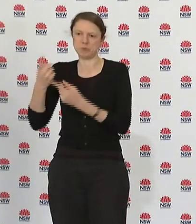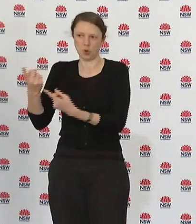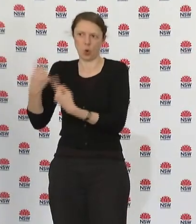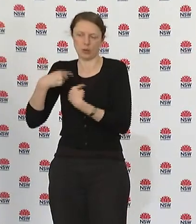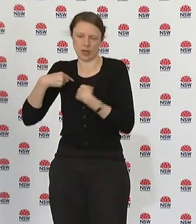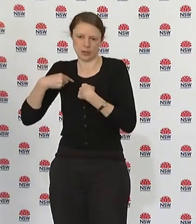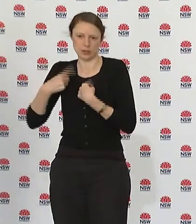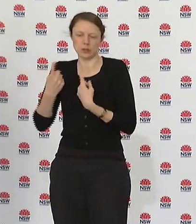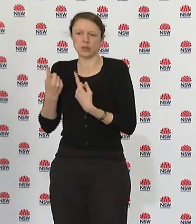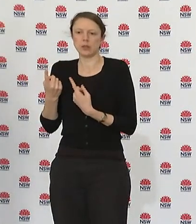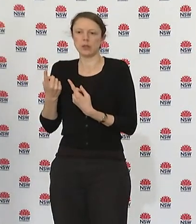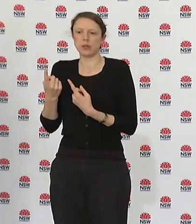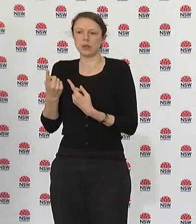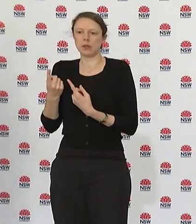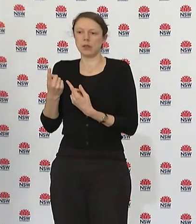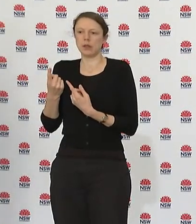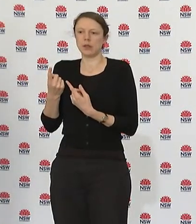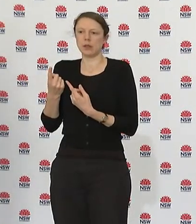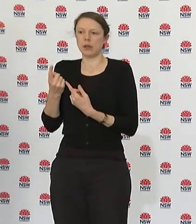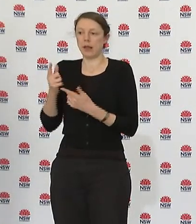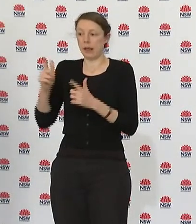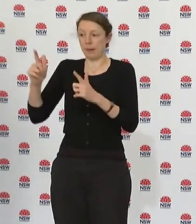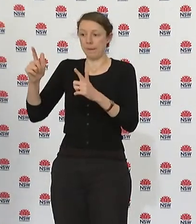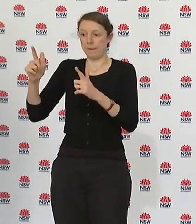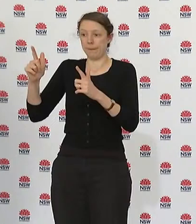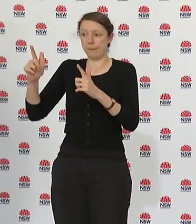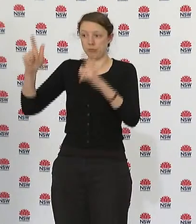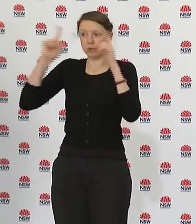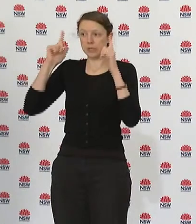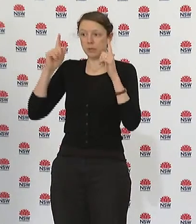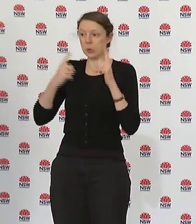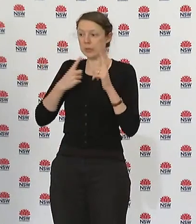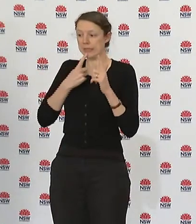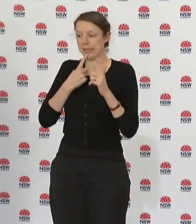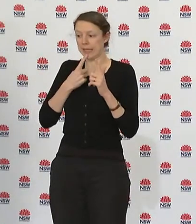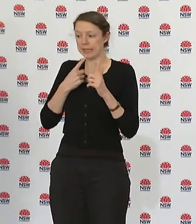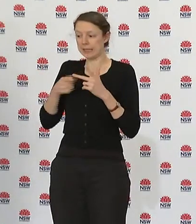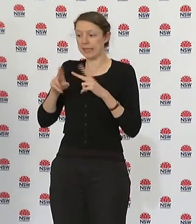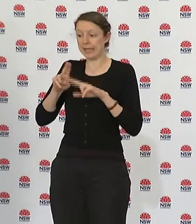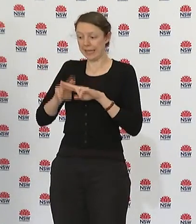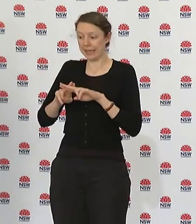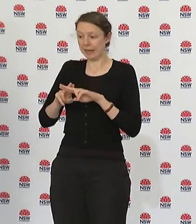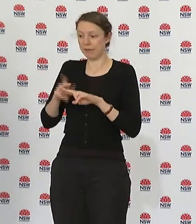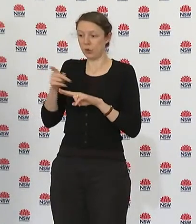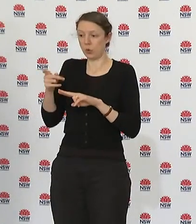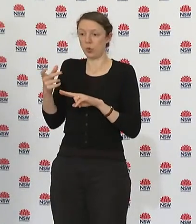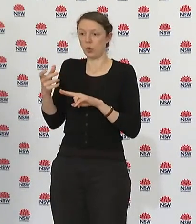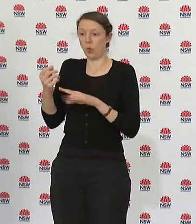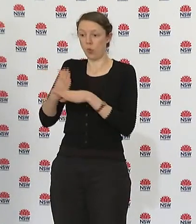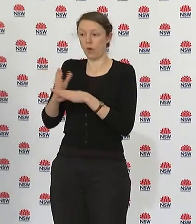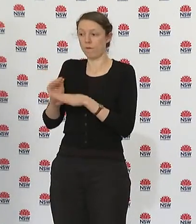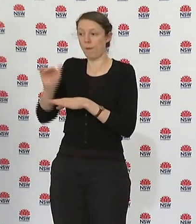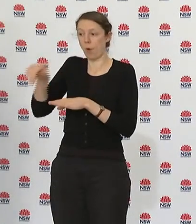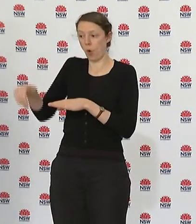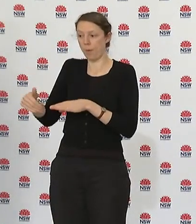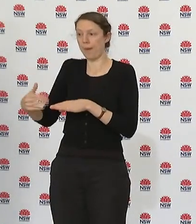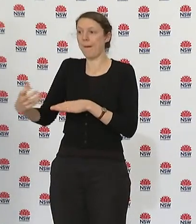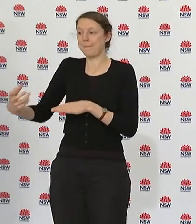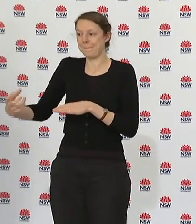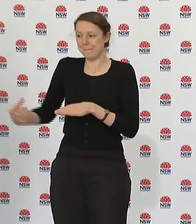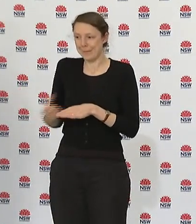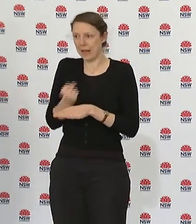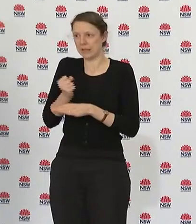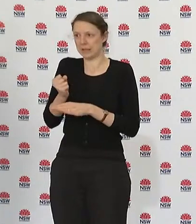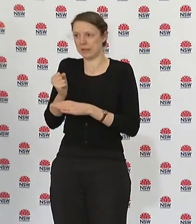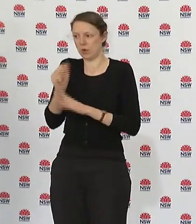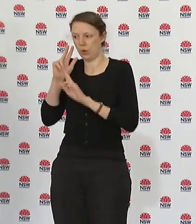at a public school, who says if there's a parent at home, regardless if they're working or not, you've got to keep your kids at home. If you're working from home and you can't be